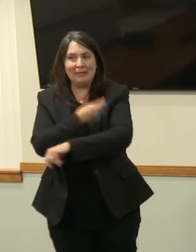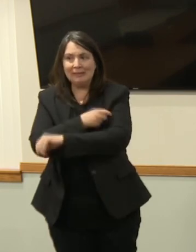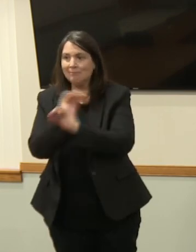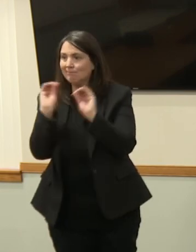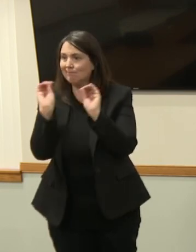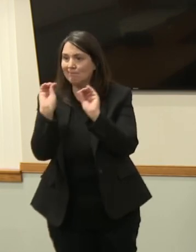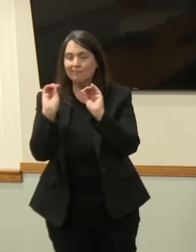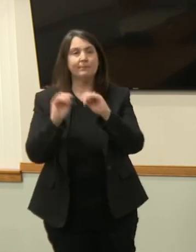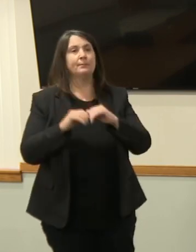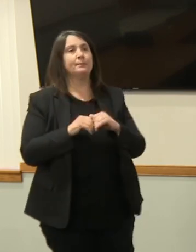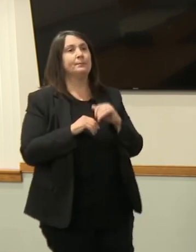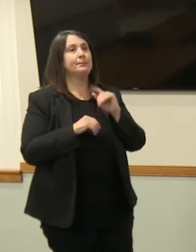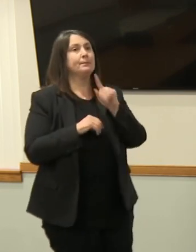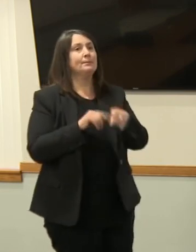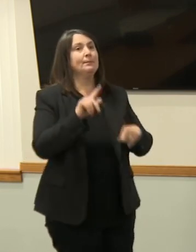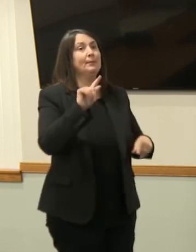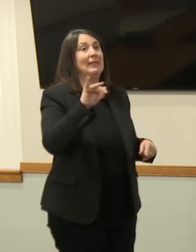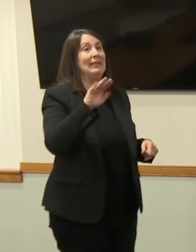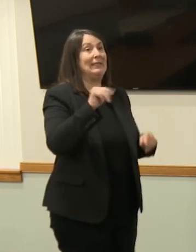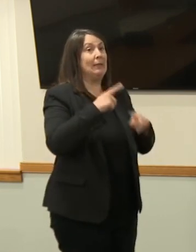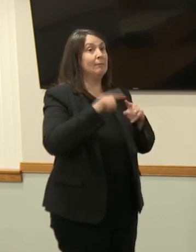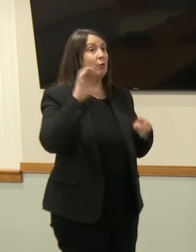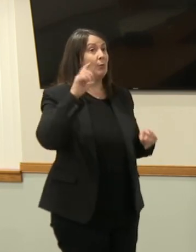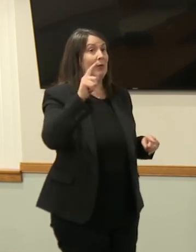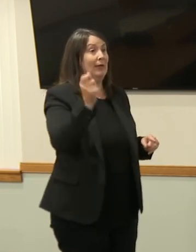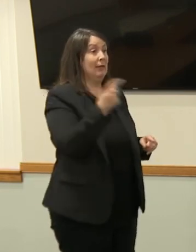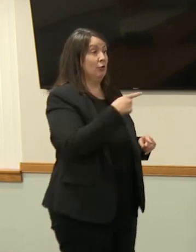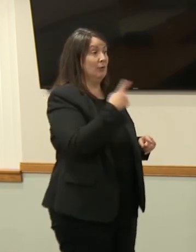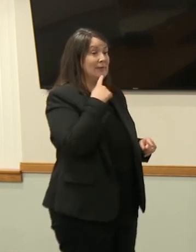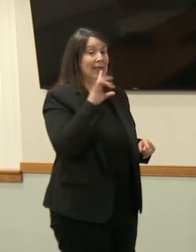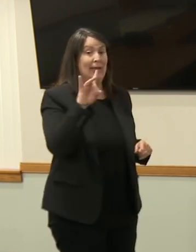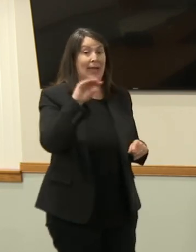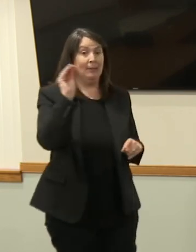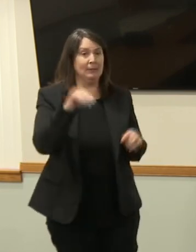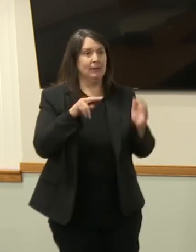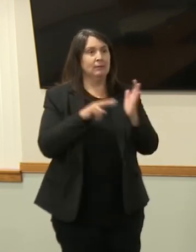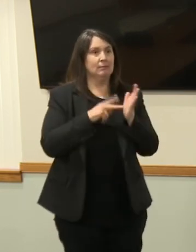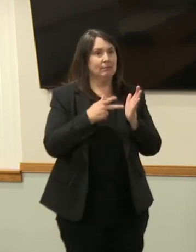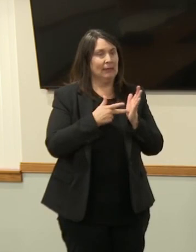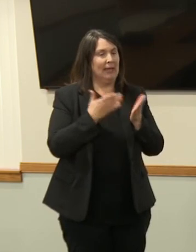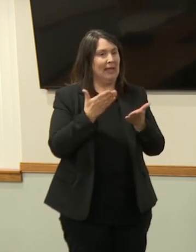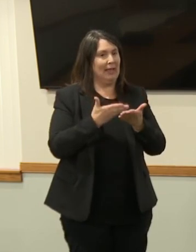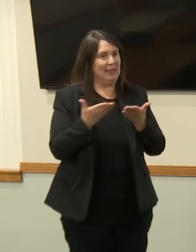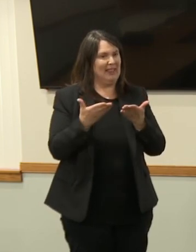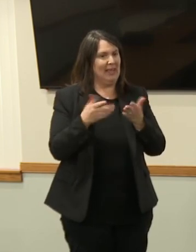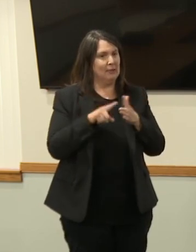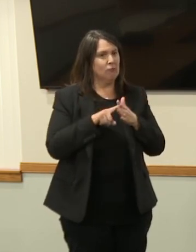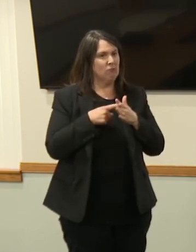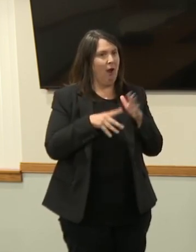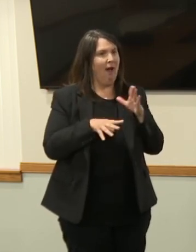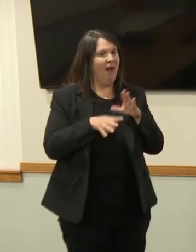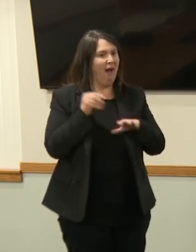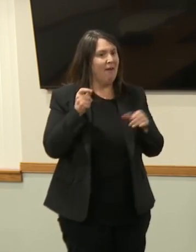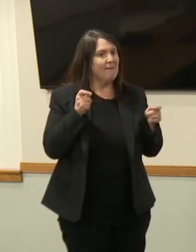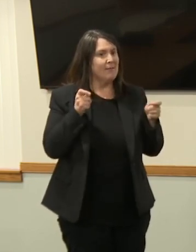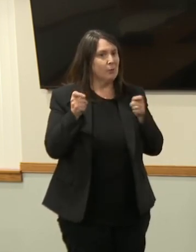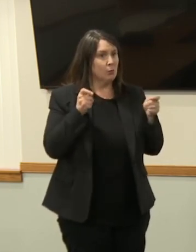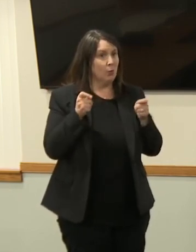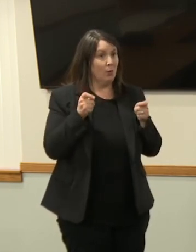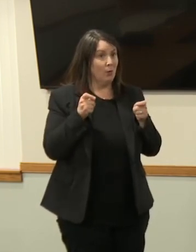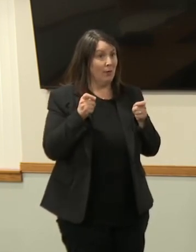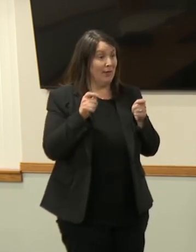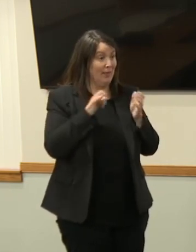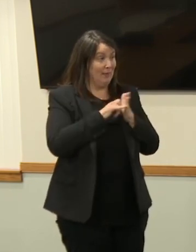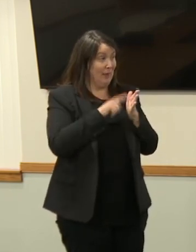8% being that point where it's harder to control and we start running that real risk of uncontrolled, I mean, is that what we're seeing like in the